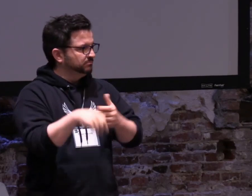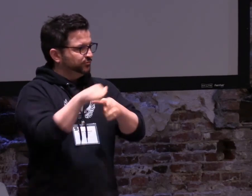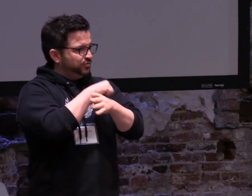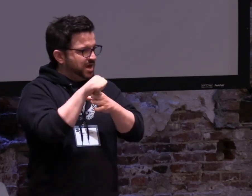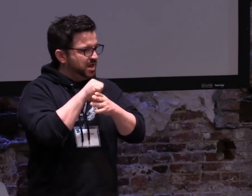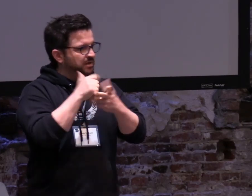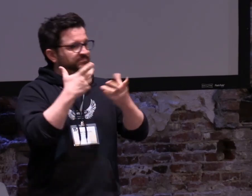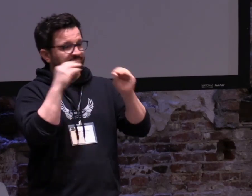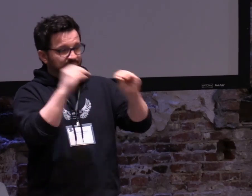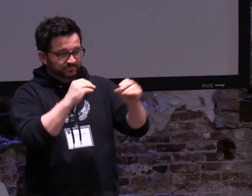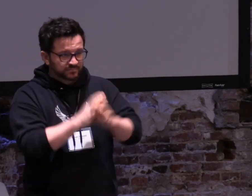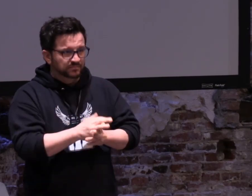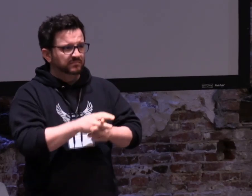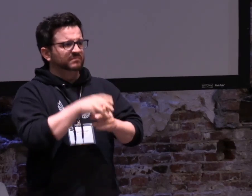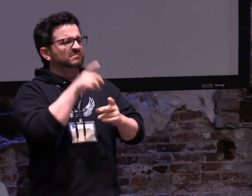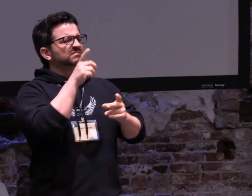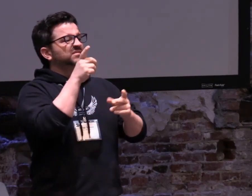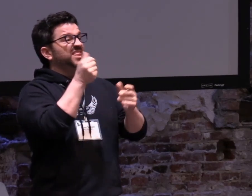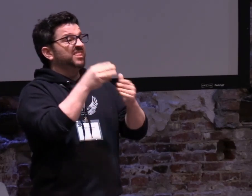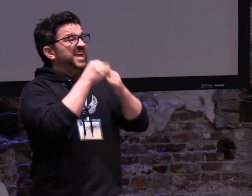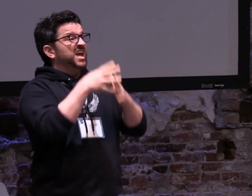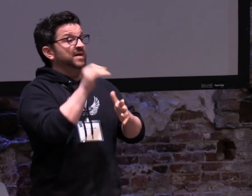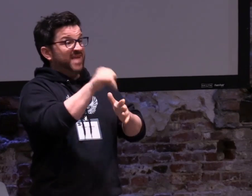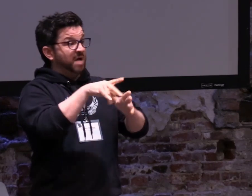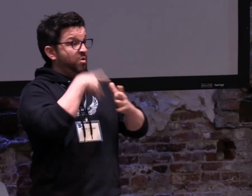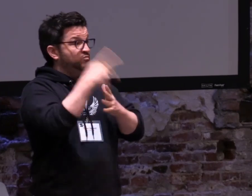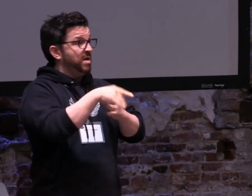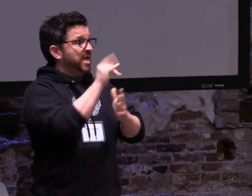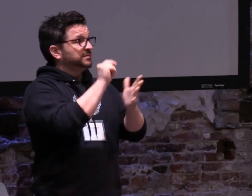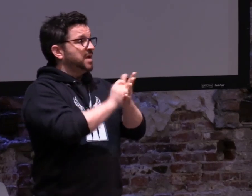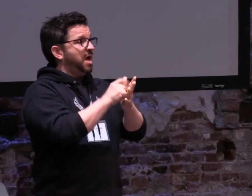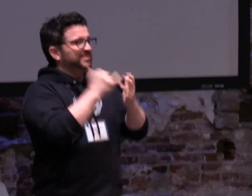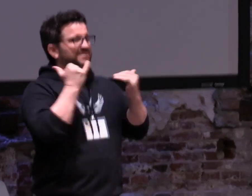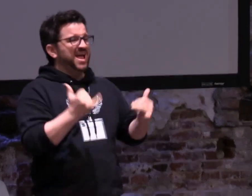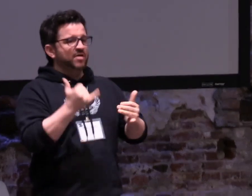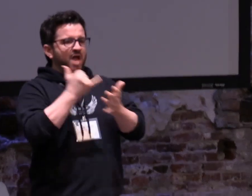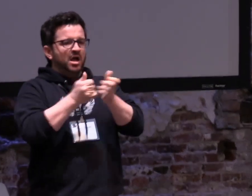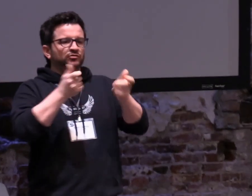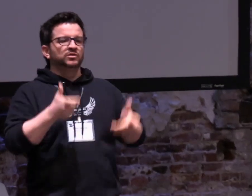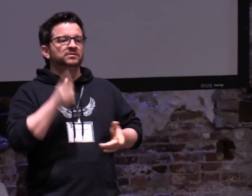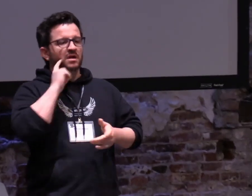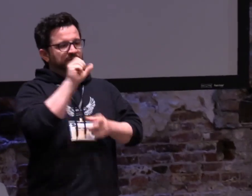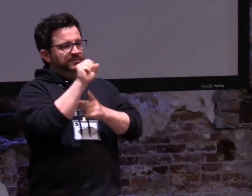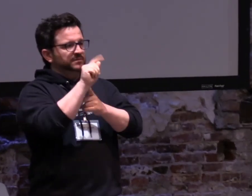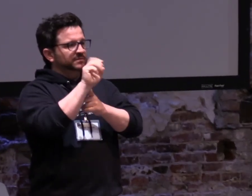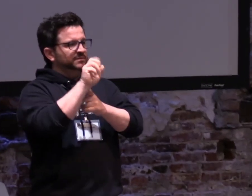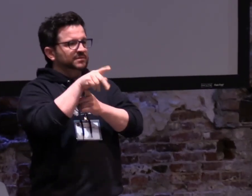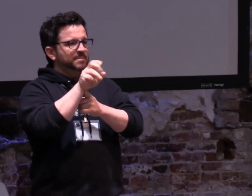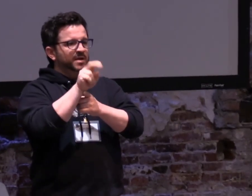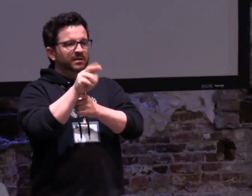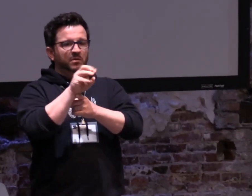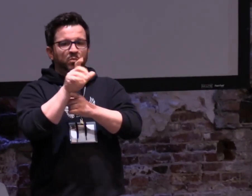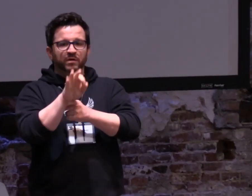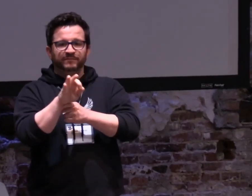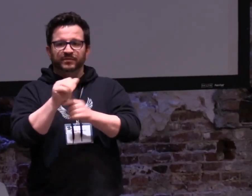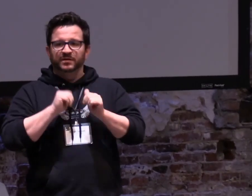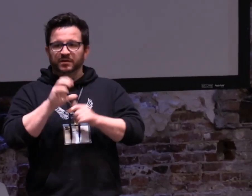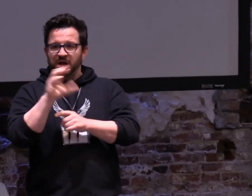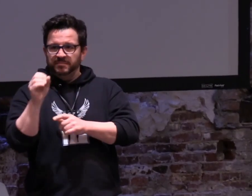It was an apprenticeship that I was associated with there. That program at the time was in